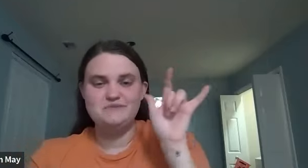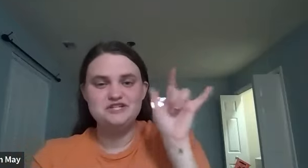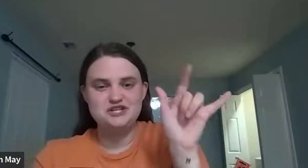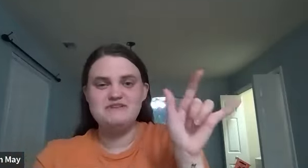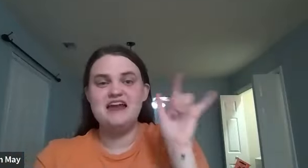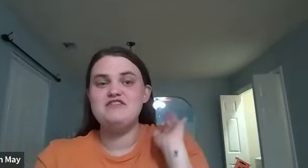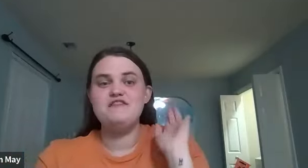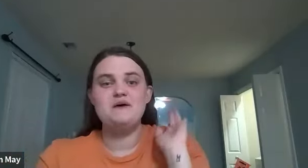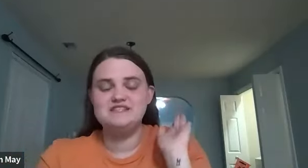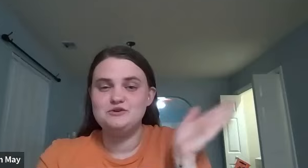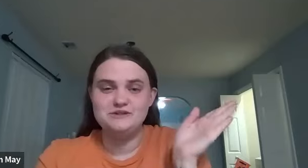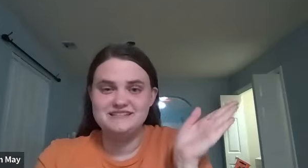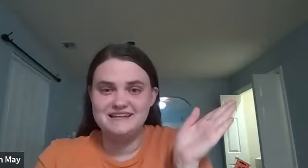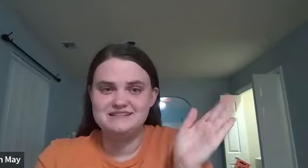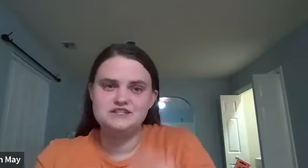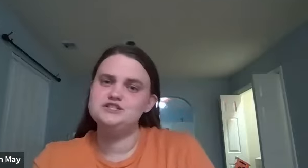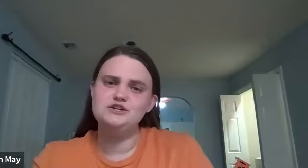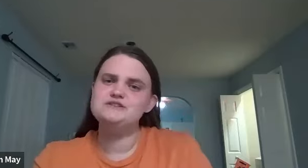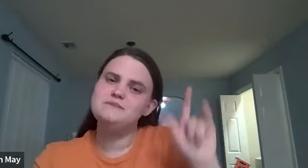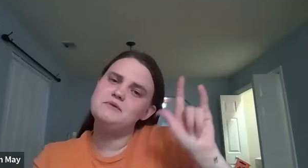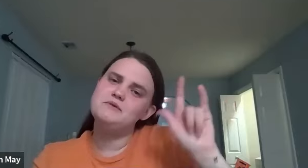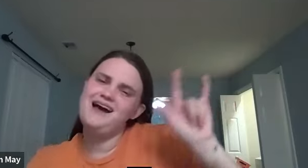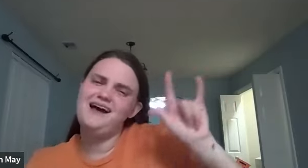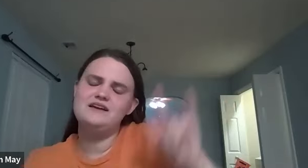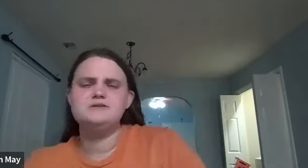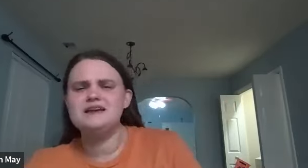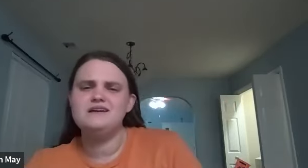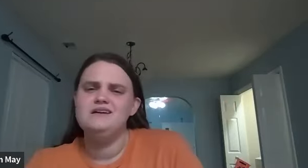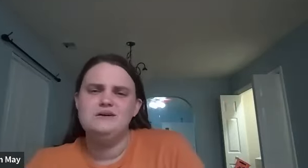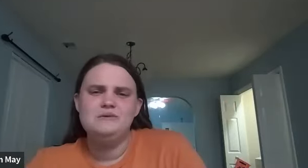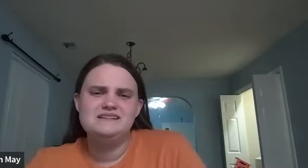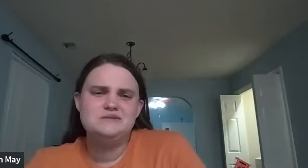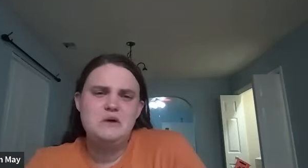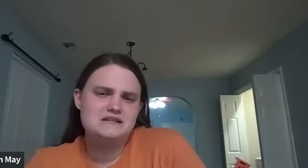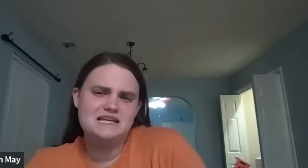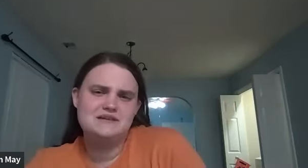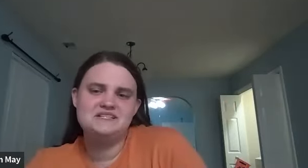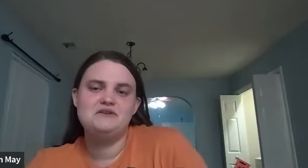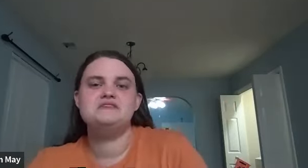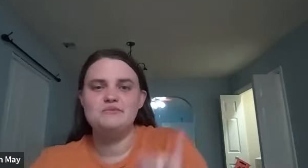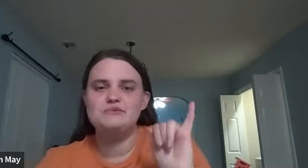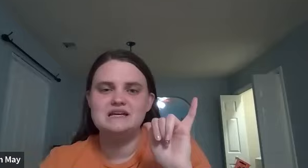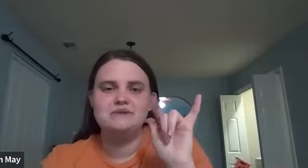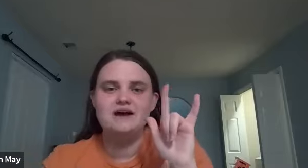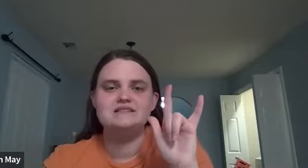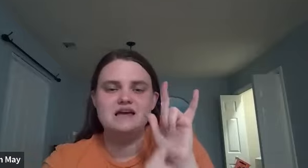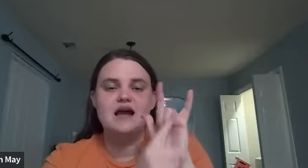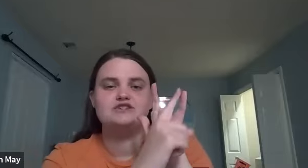someone showed me that, I thought that was the coolest thing. Because I just, you see people going, oh, and you're like, why is that a big deal? And then someone was like, because it's actually